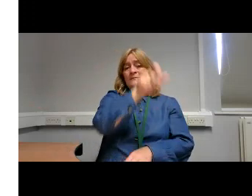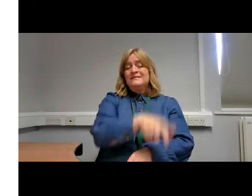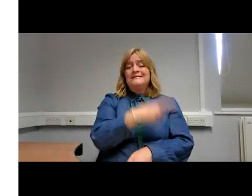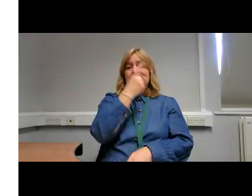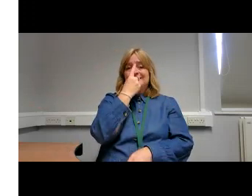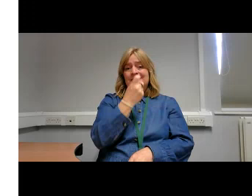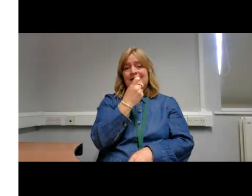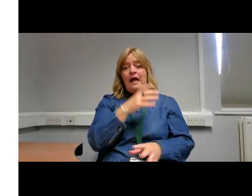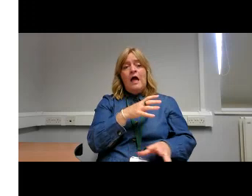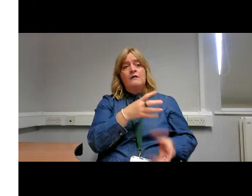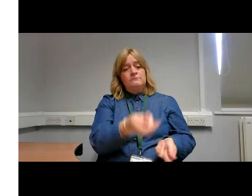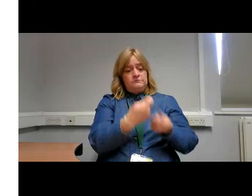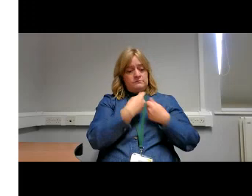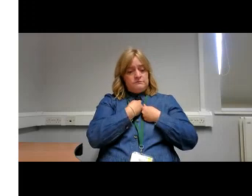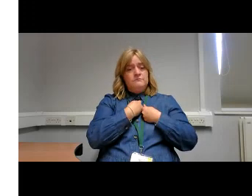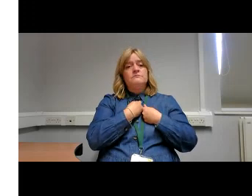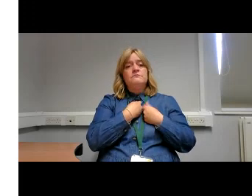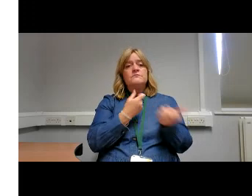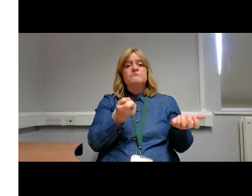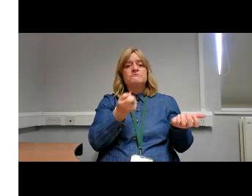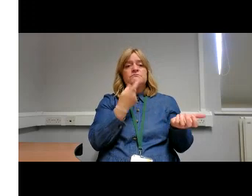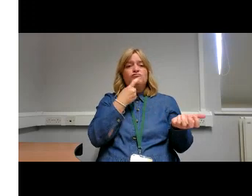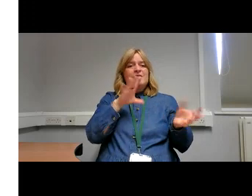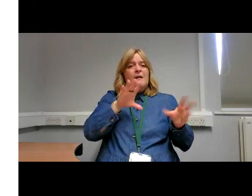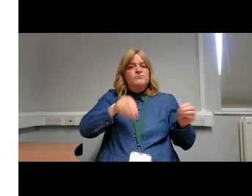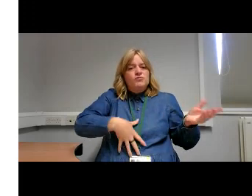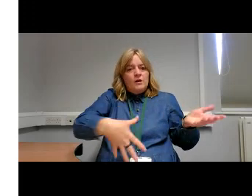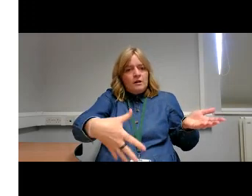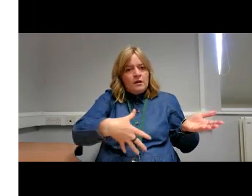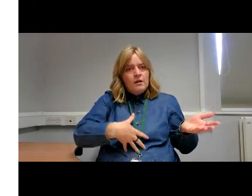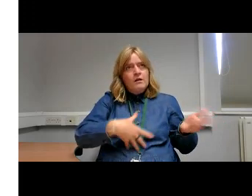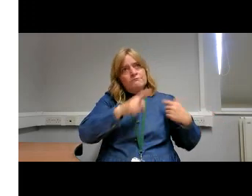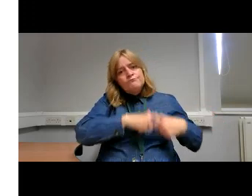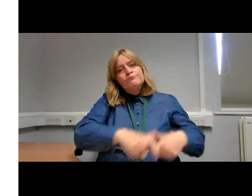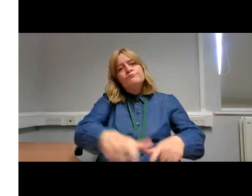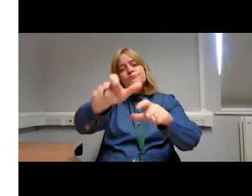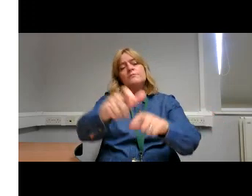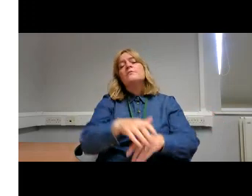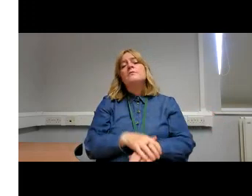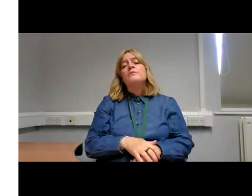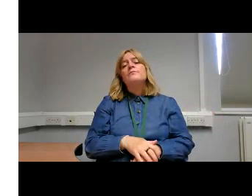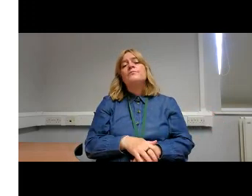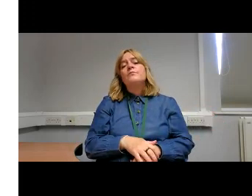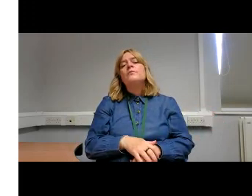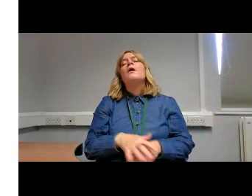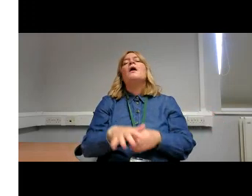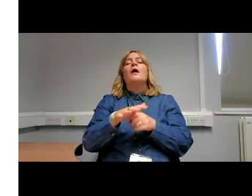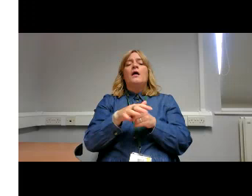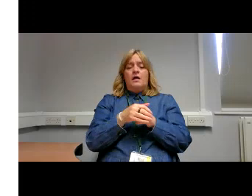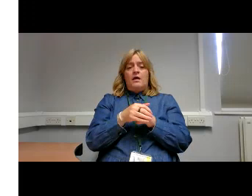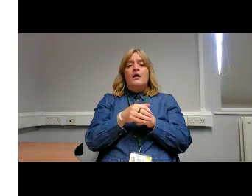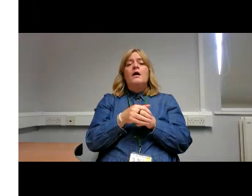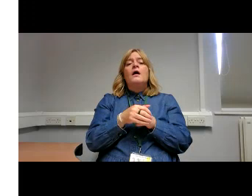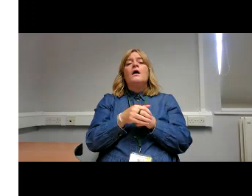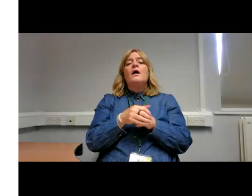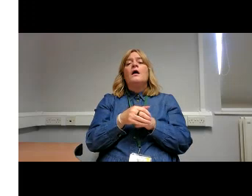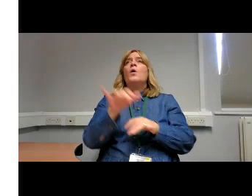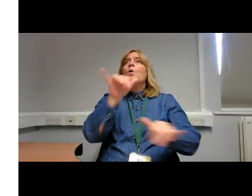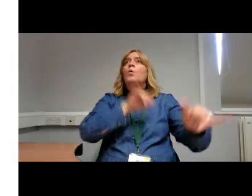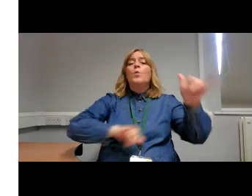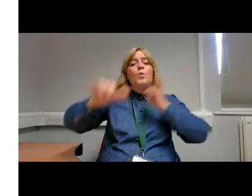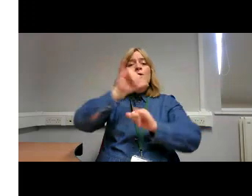they can continually supply that contraception as well. You can find the local community pharmacy offering this service